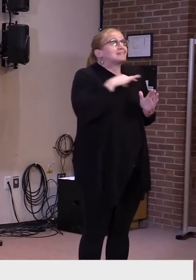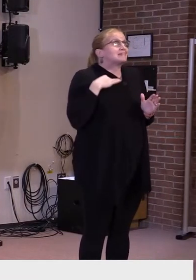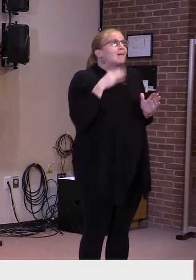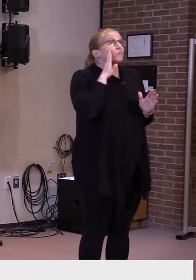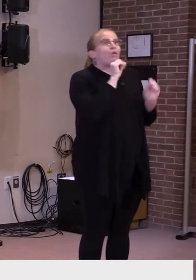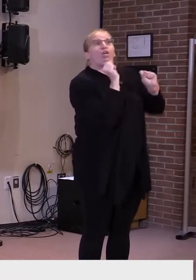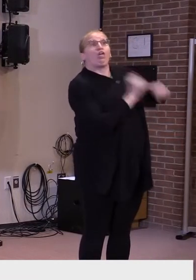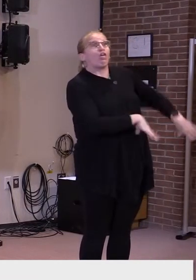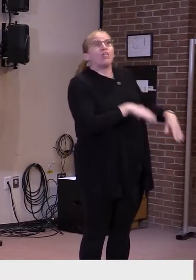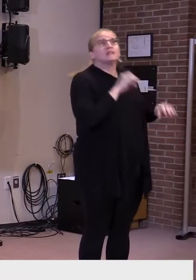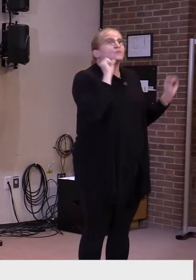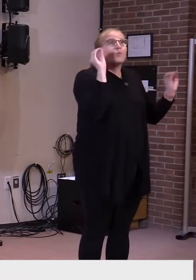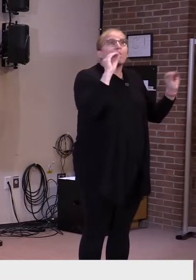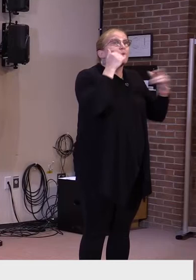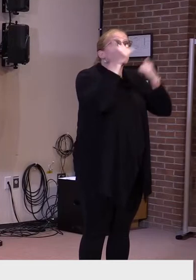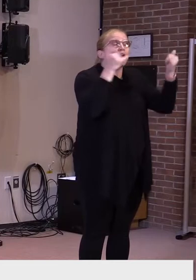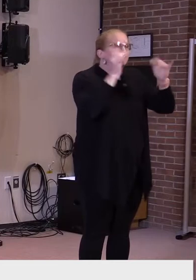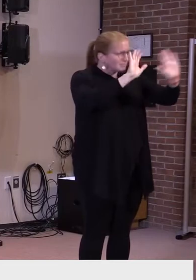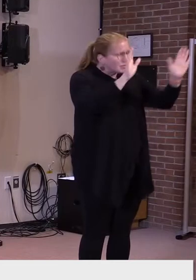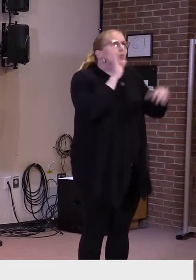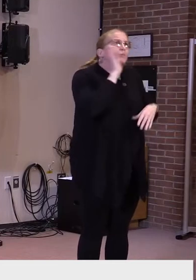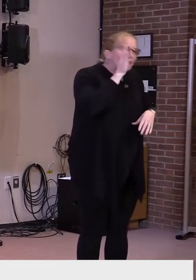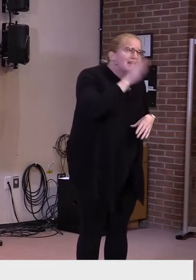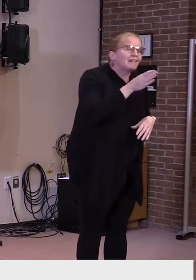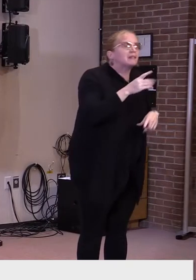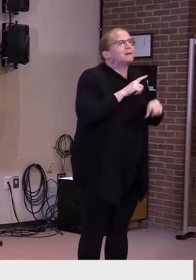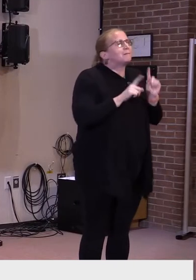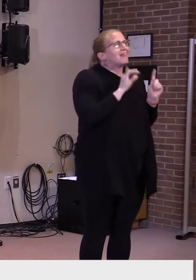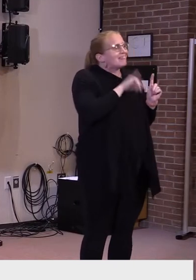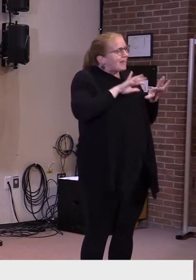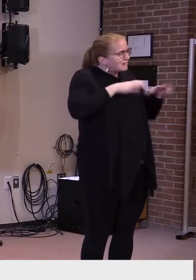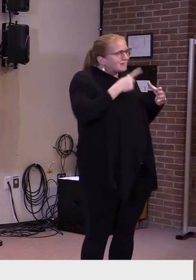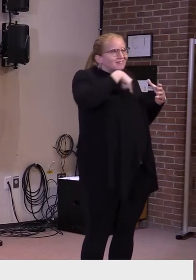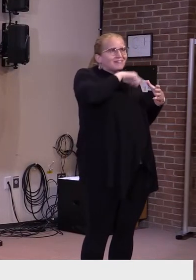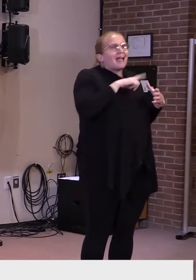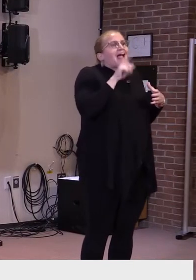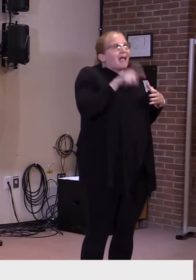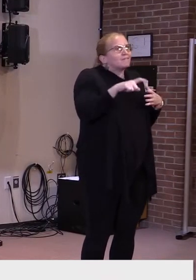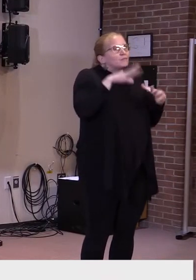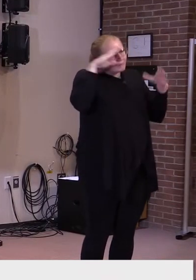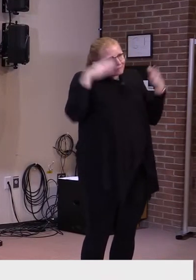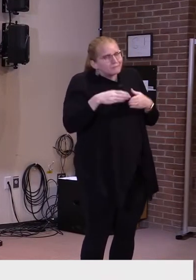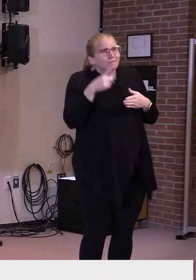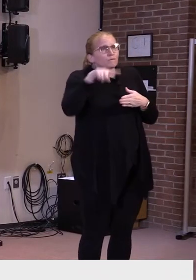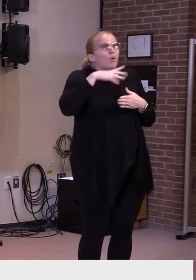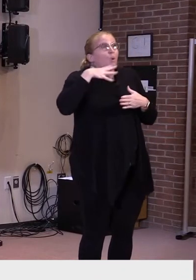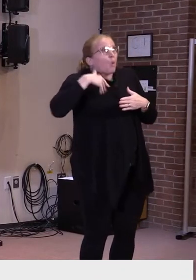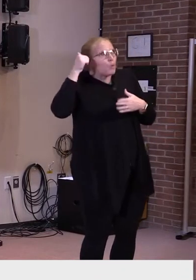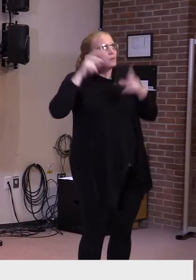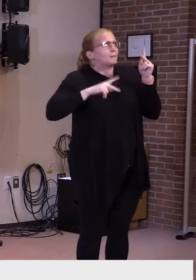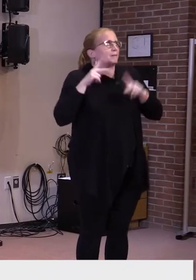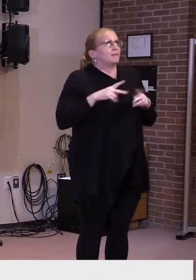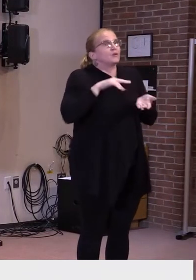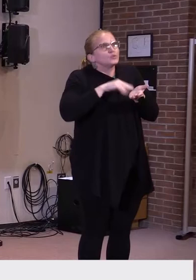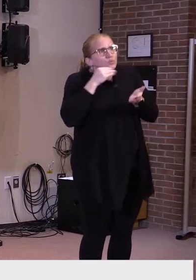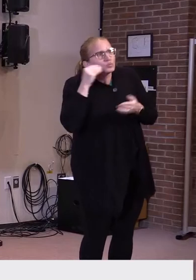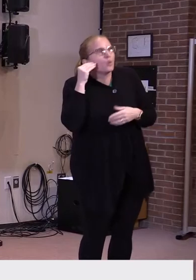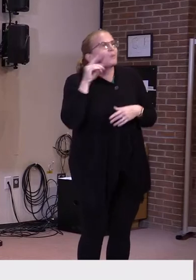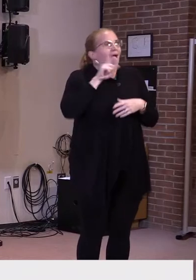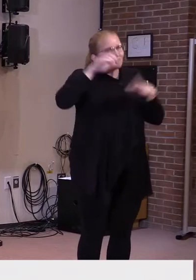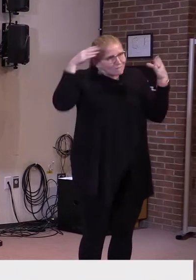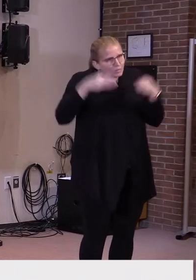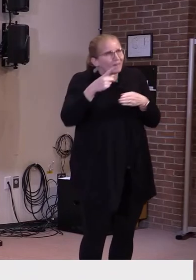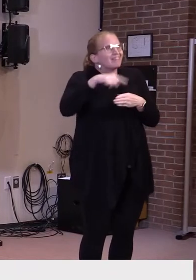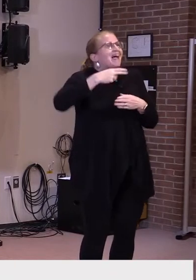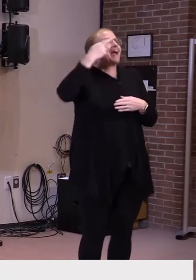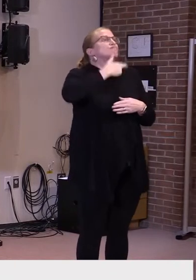it concentrate on outbreaks and vulnerable populations, such as those living in congregate settings. We